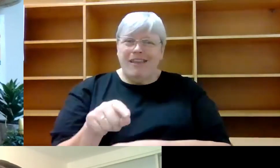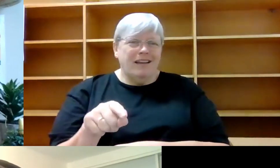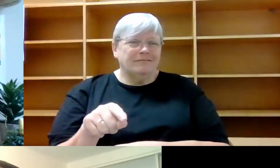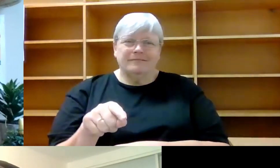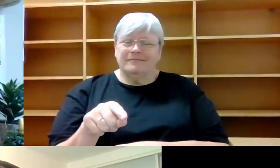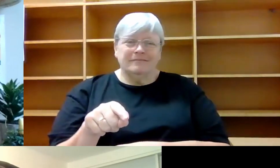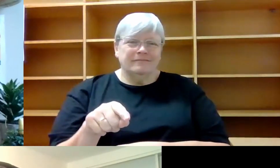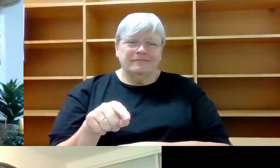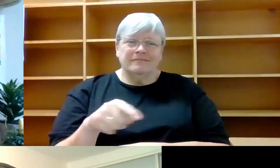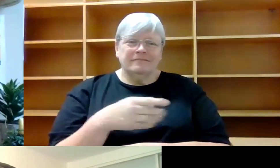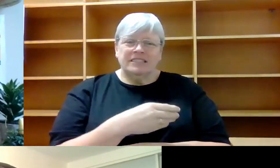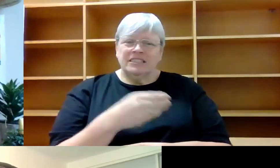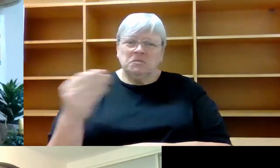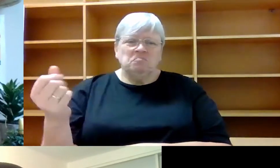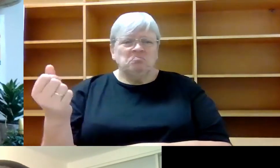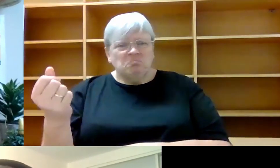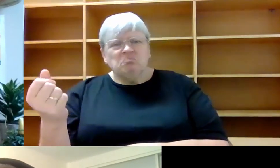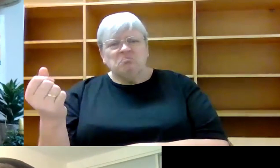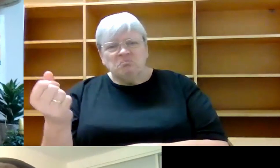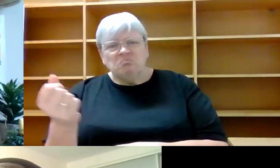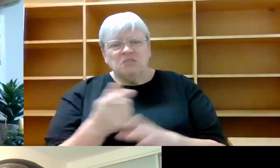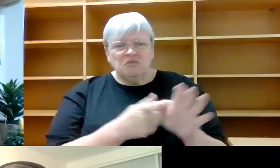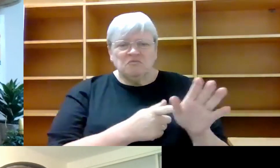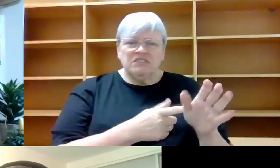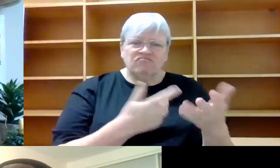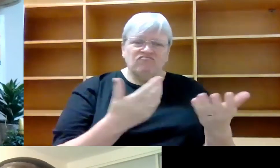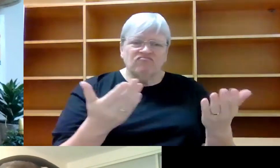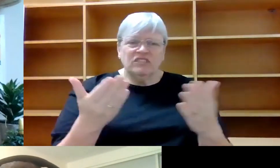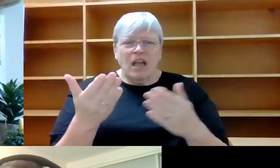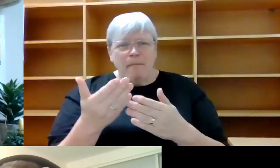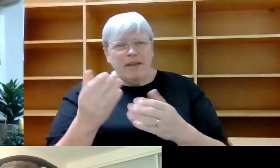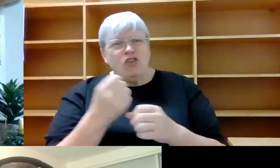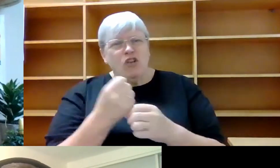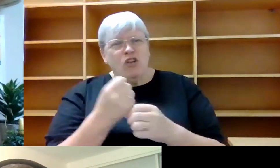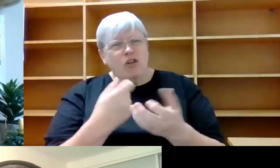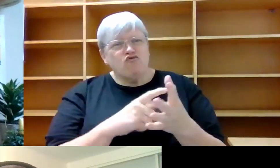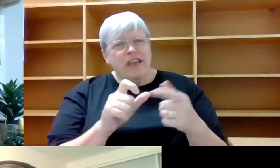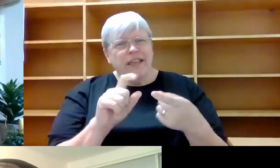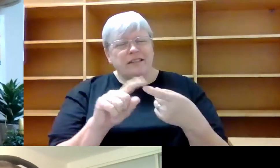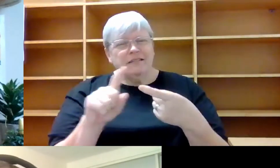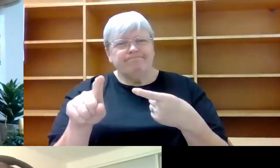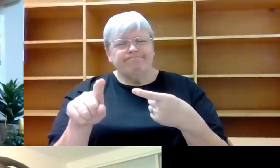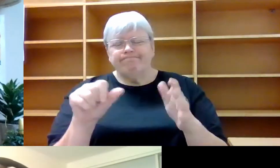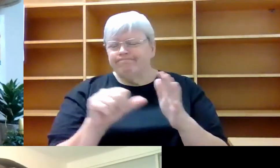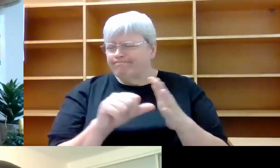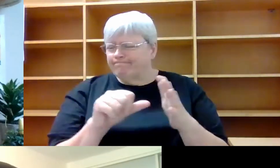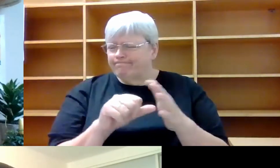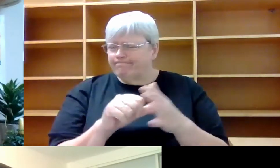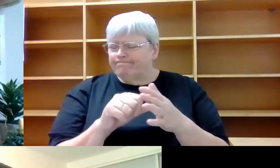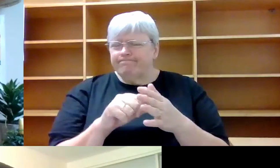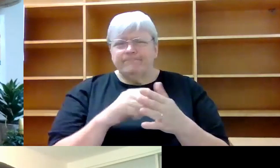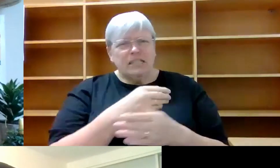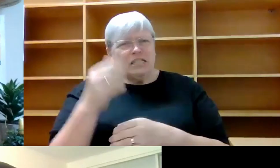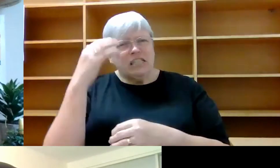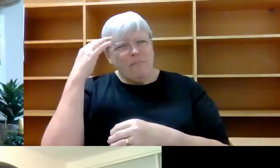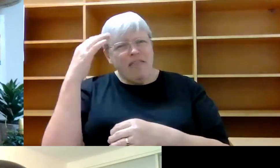A lot of middle grade can be quite tough as well, not just historical novels, but the themes that writers choose